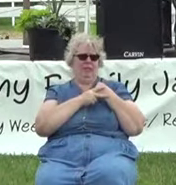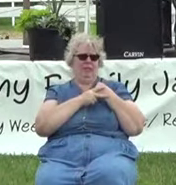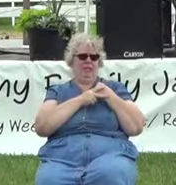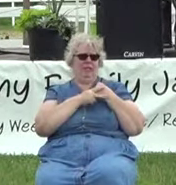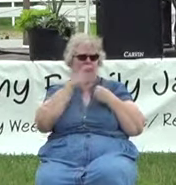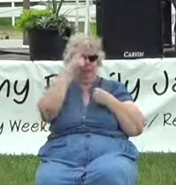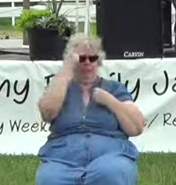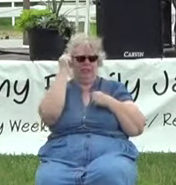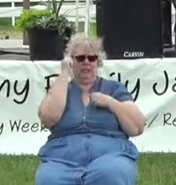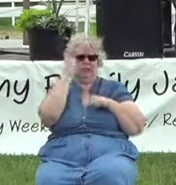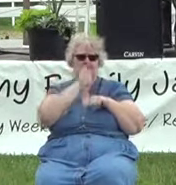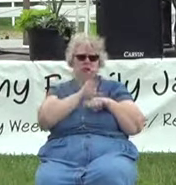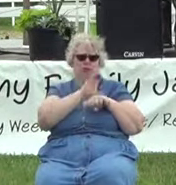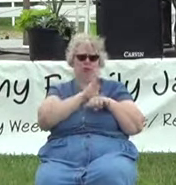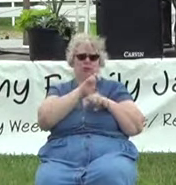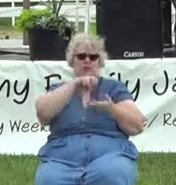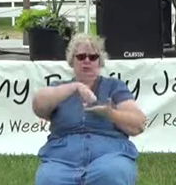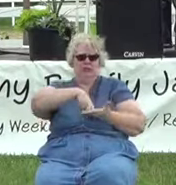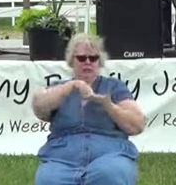church is on its knees praying yet.